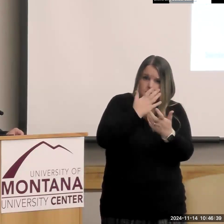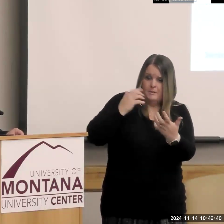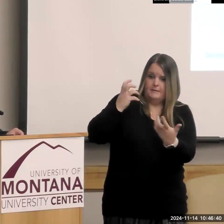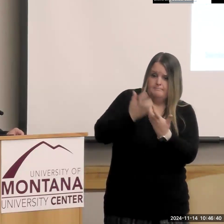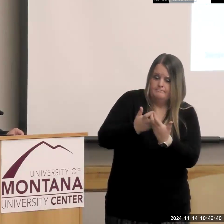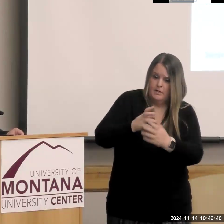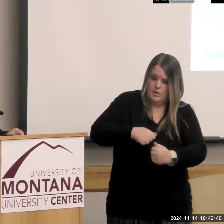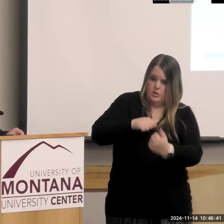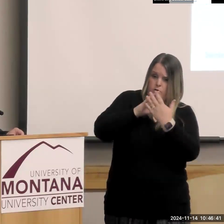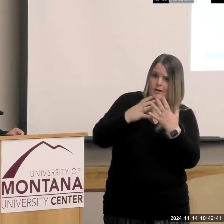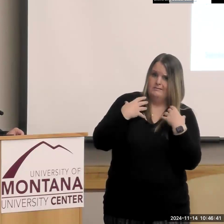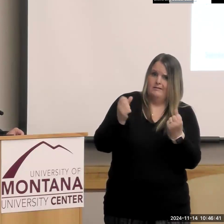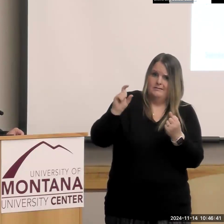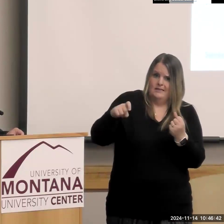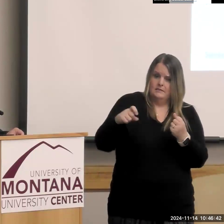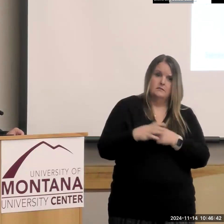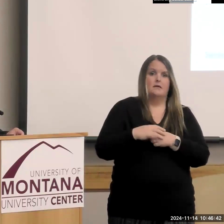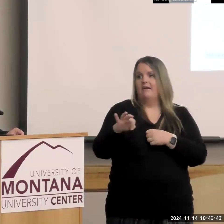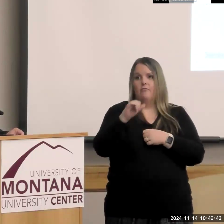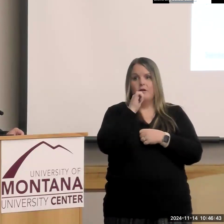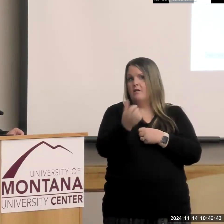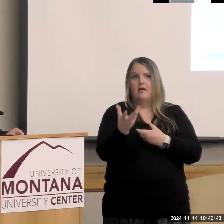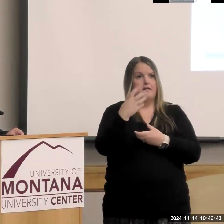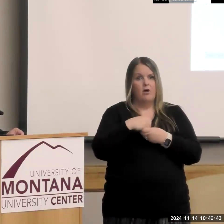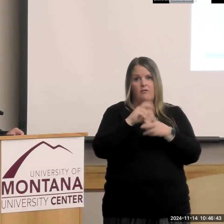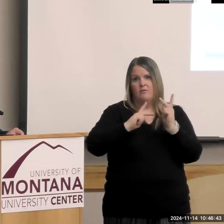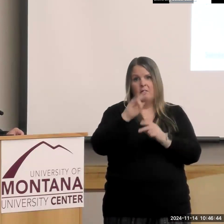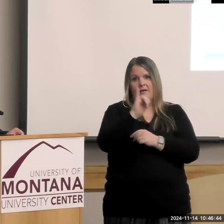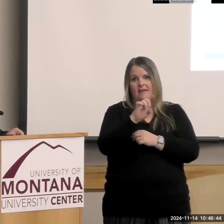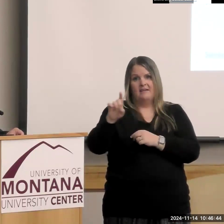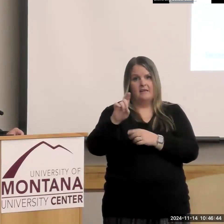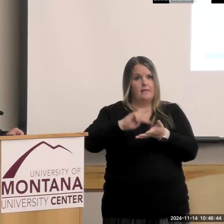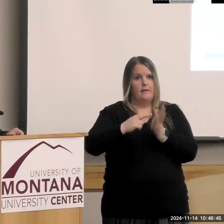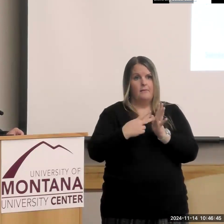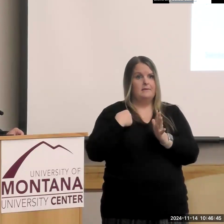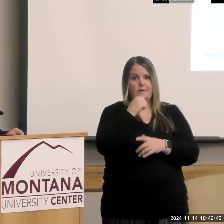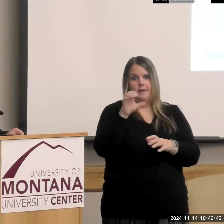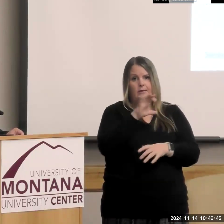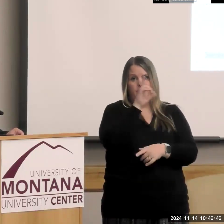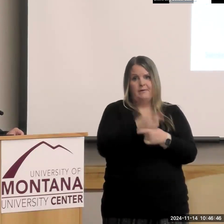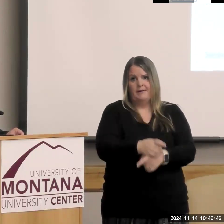needs. If we're not involving people with IDD, we're not doing it. We're just not doing it right.